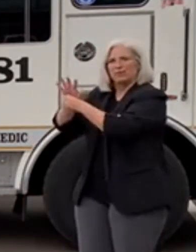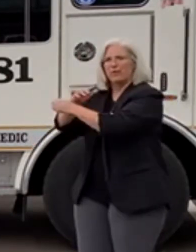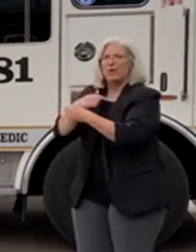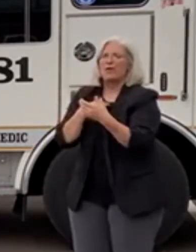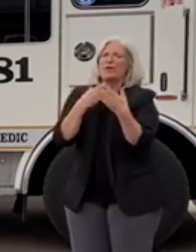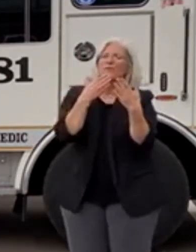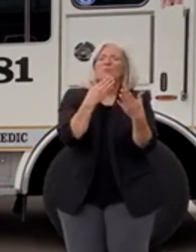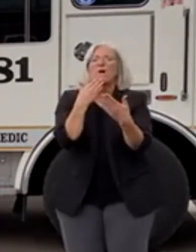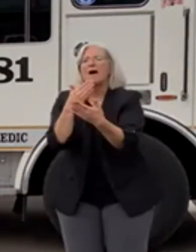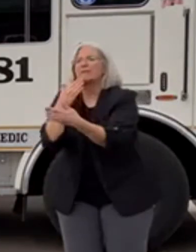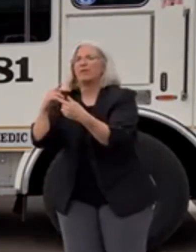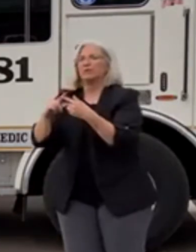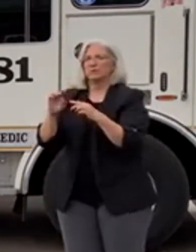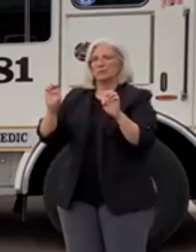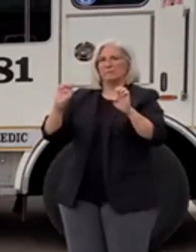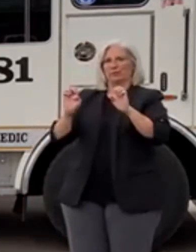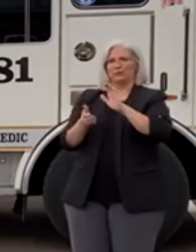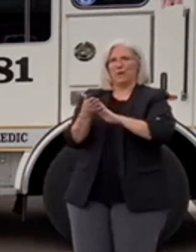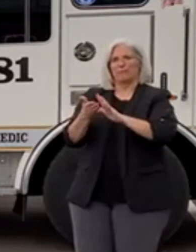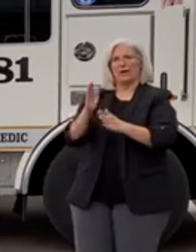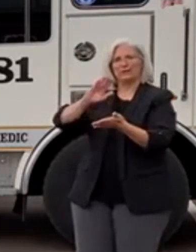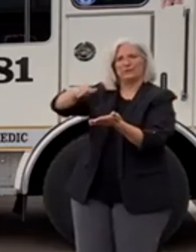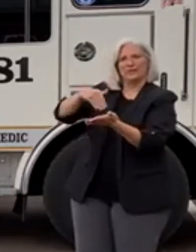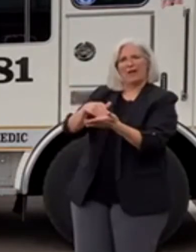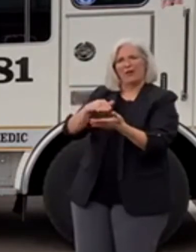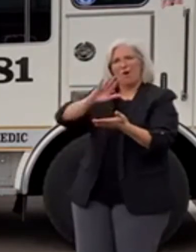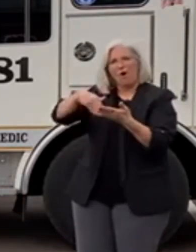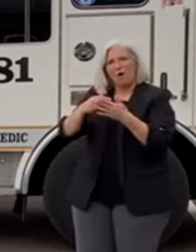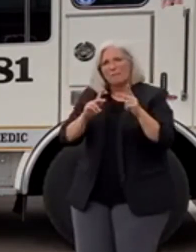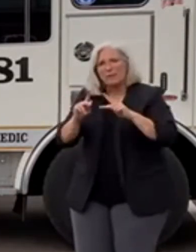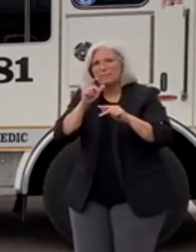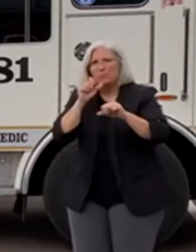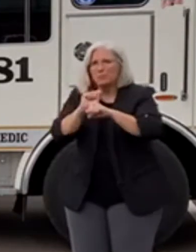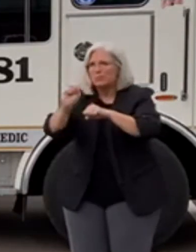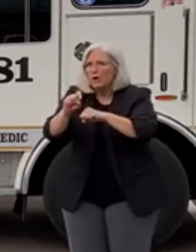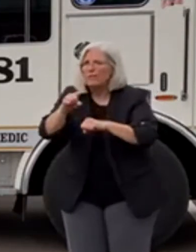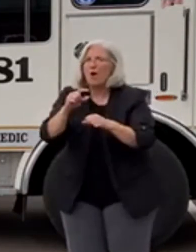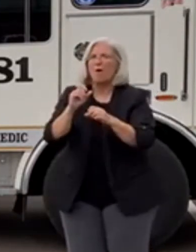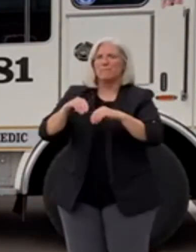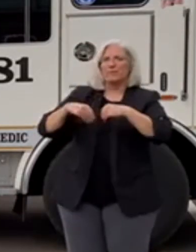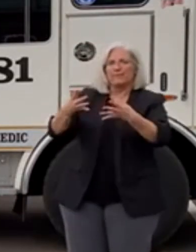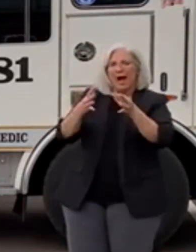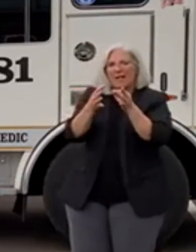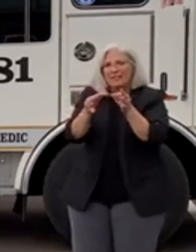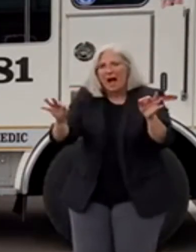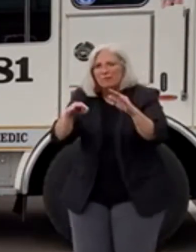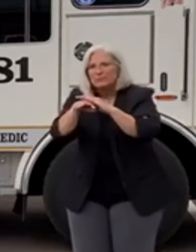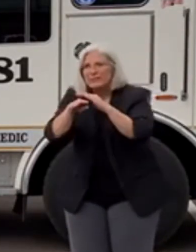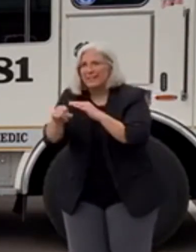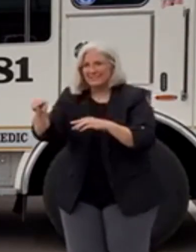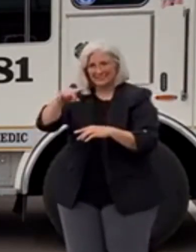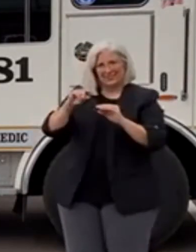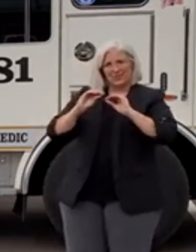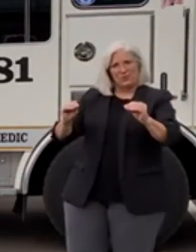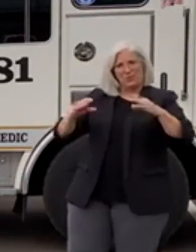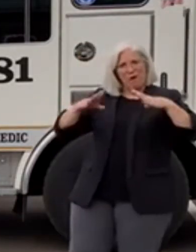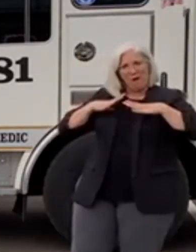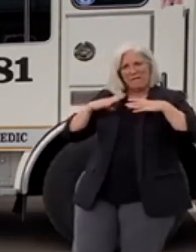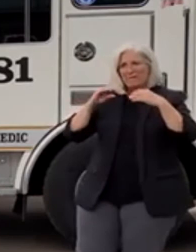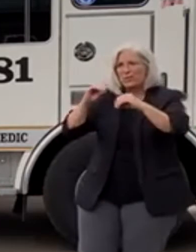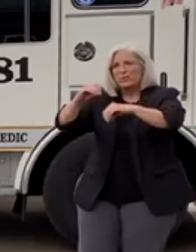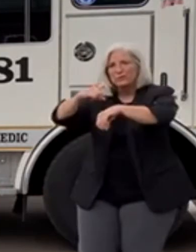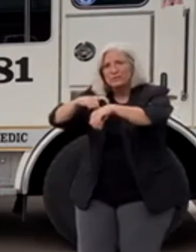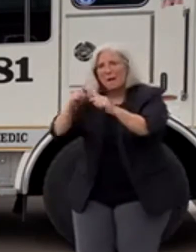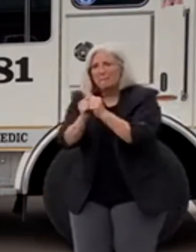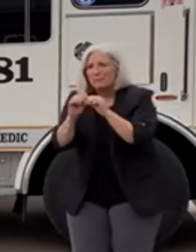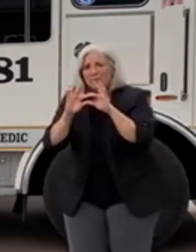getting information out in every language imaginable, haven't had a day off, haven't had time to spend with their families. I'm grateful to the